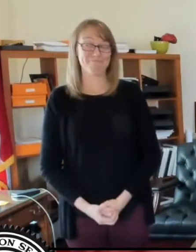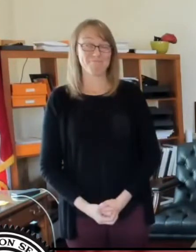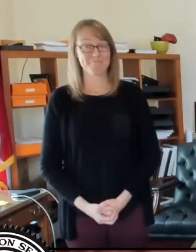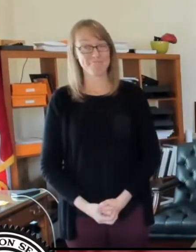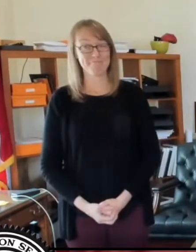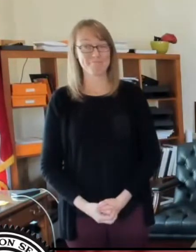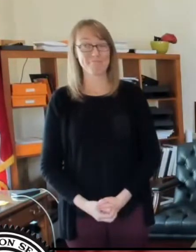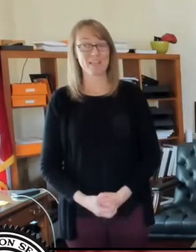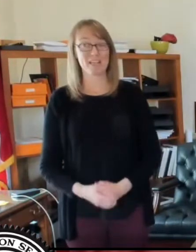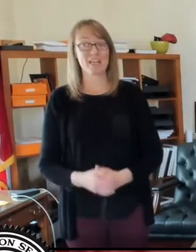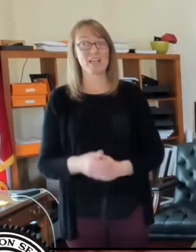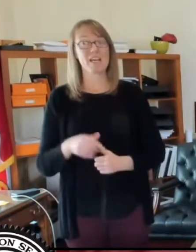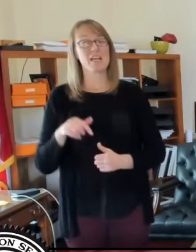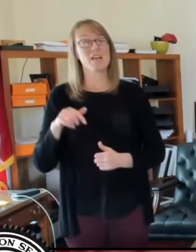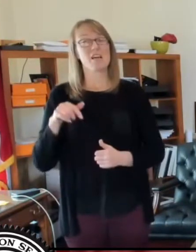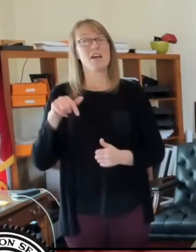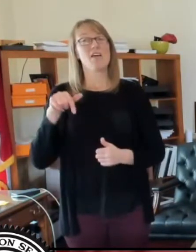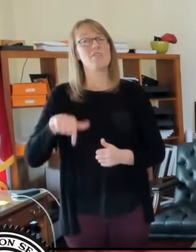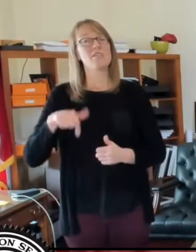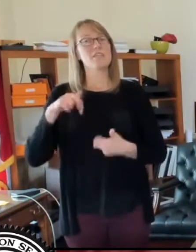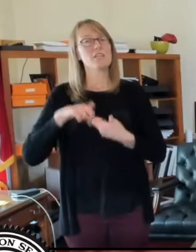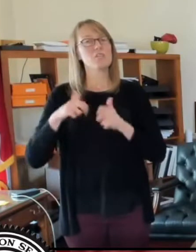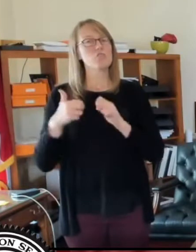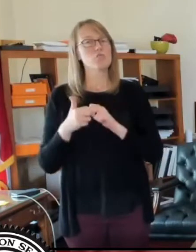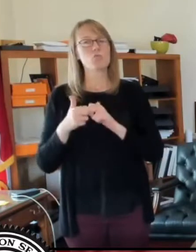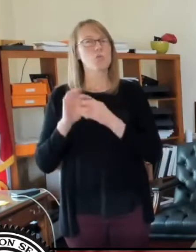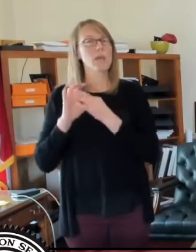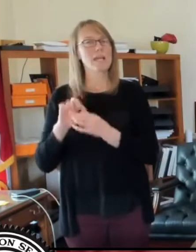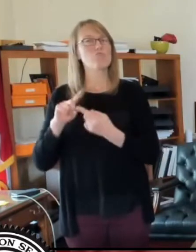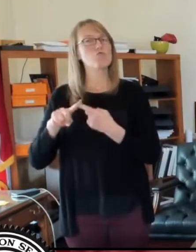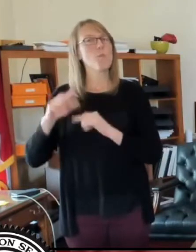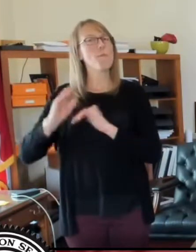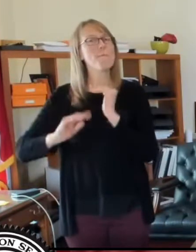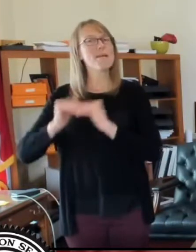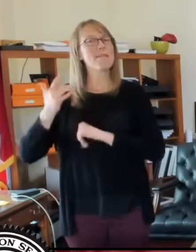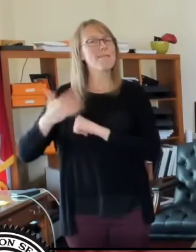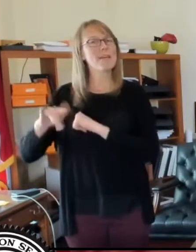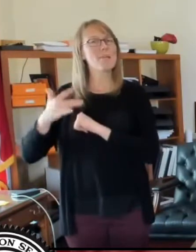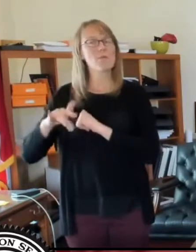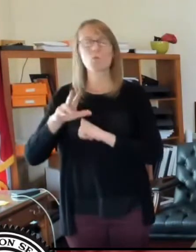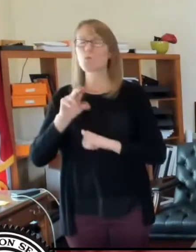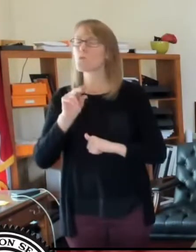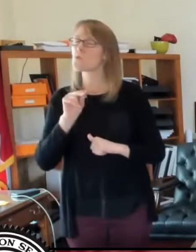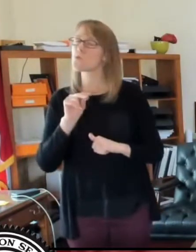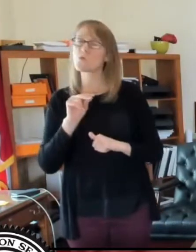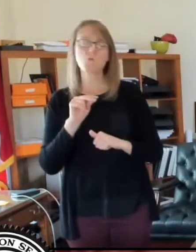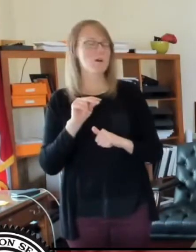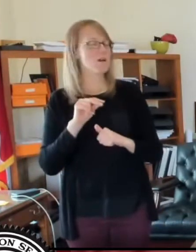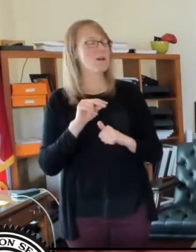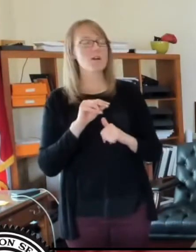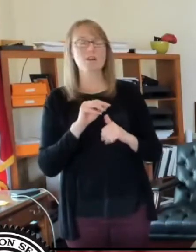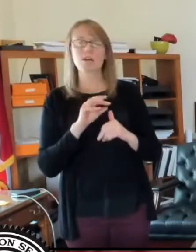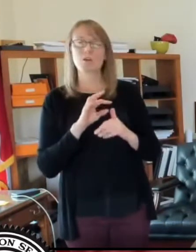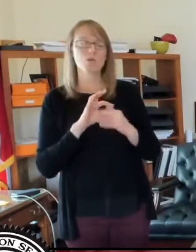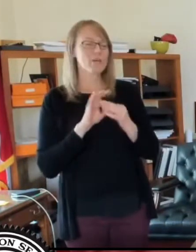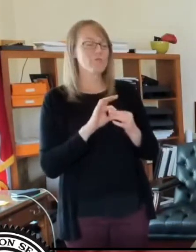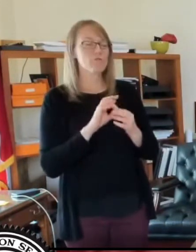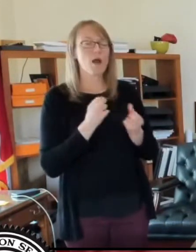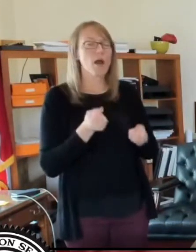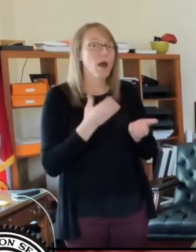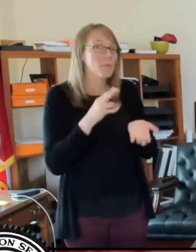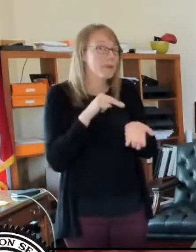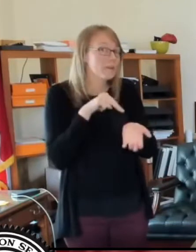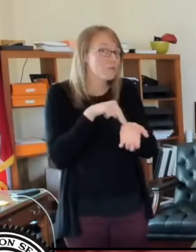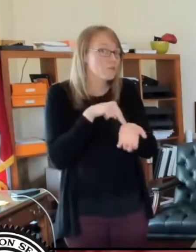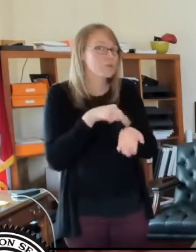It's a labor problem. It's not enough doctors, not enough nurses in order to take care for